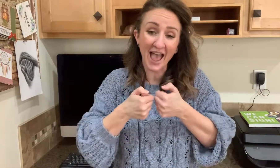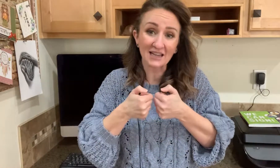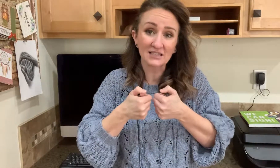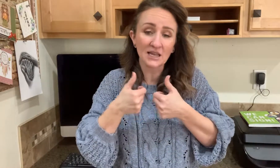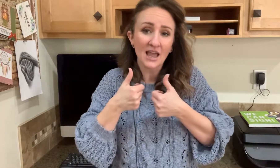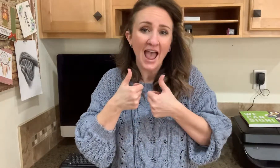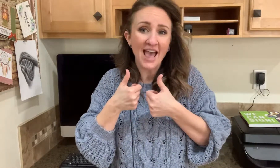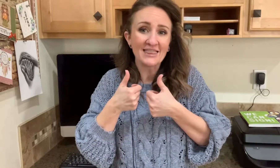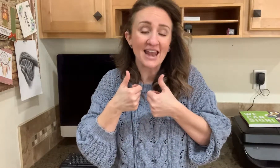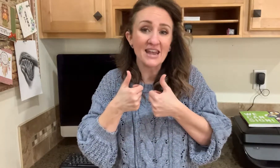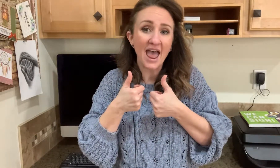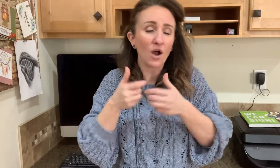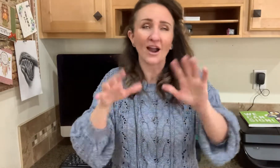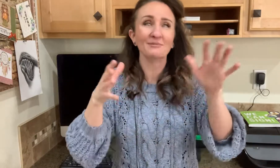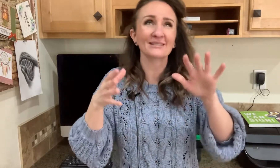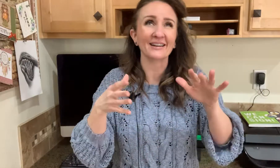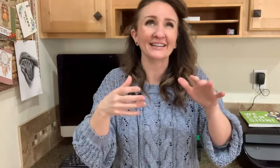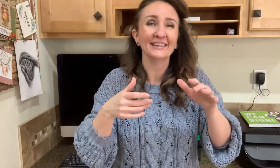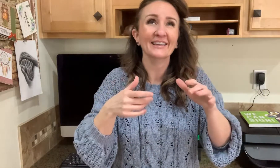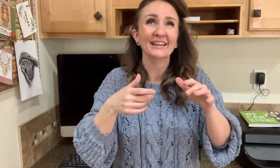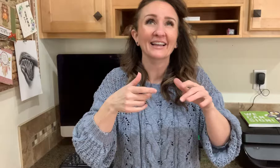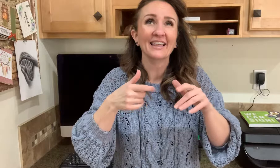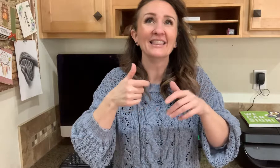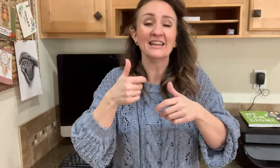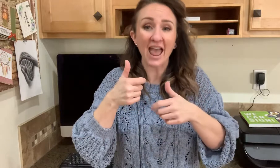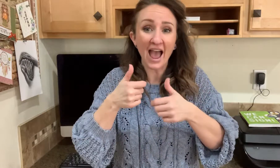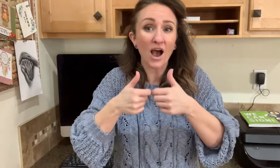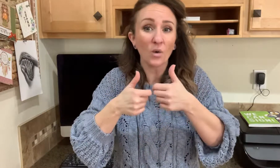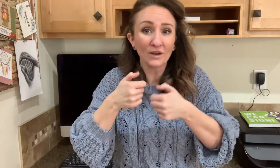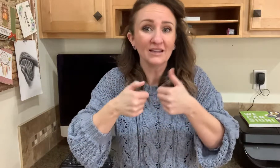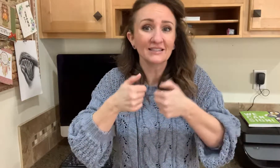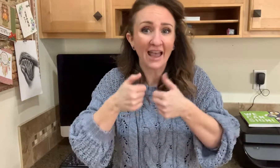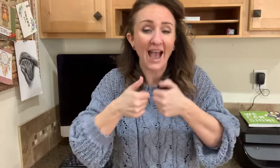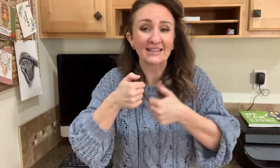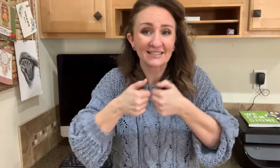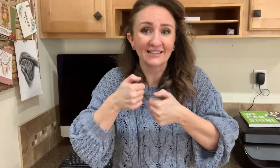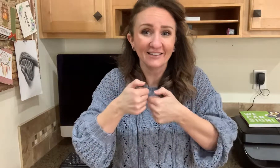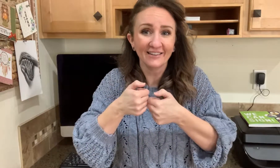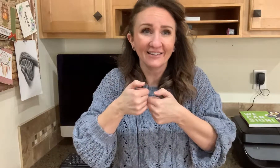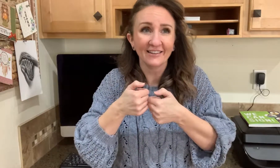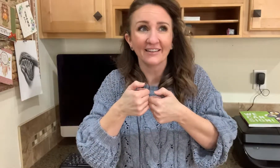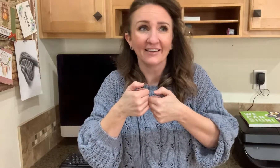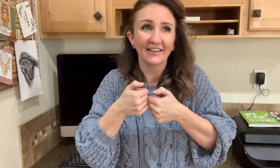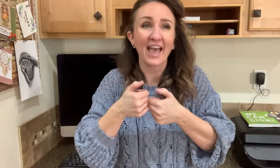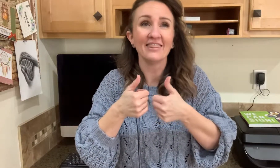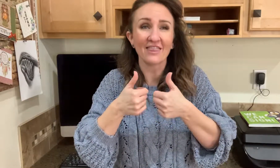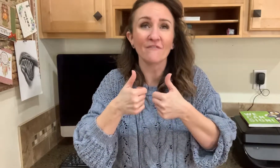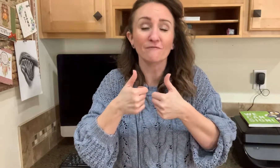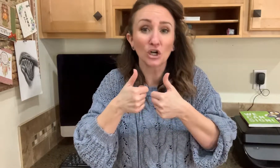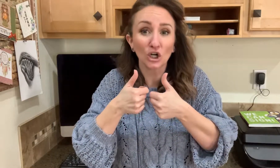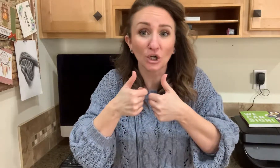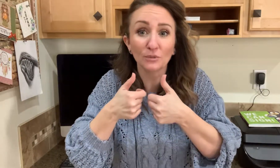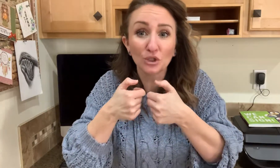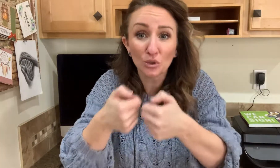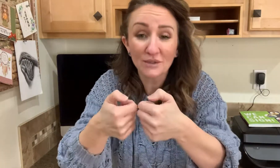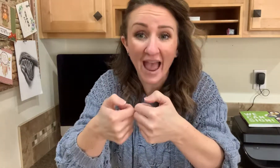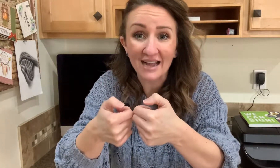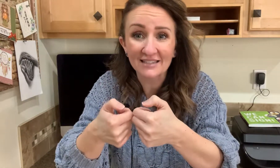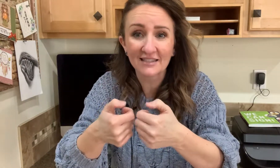text and then, the noun text and then the verb to text.